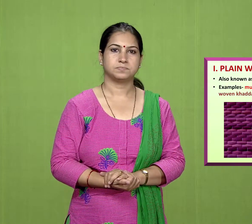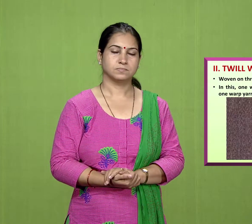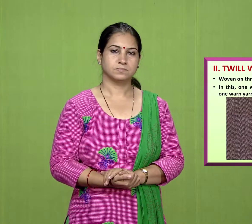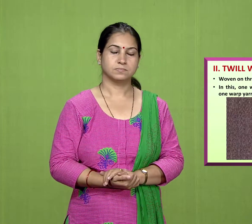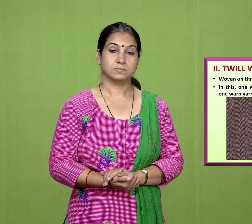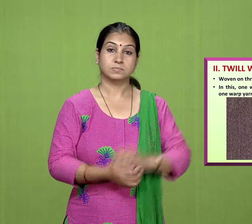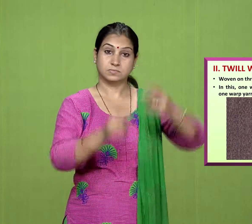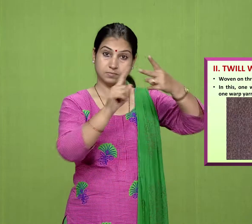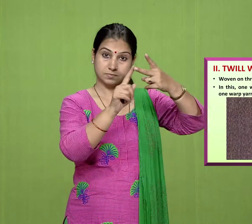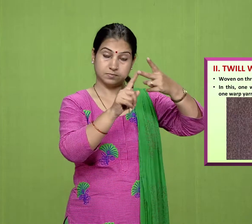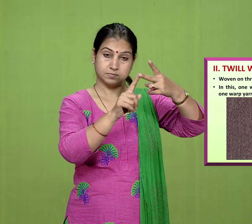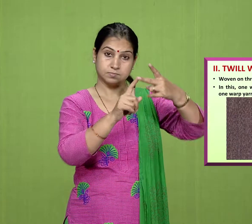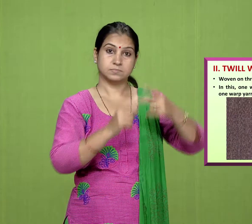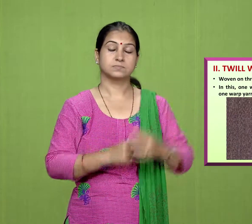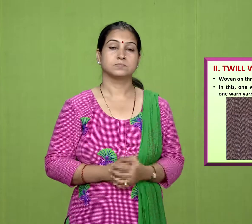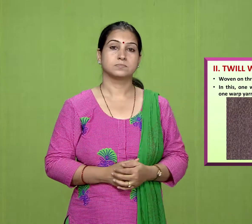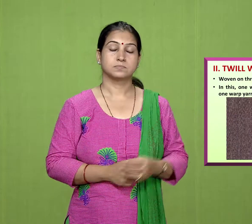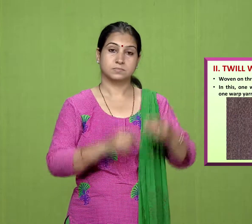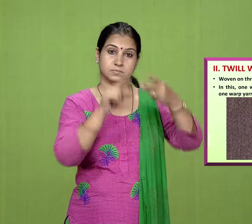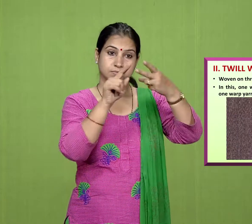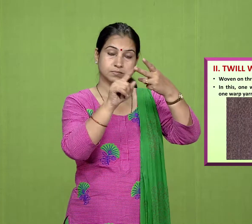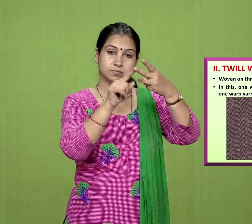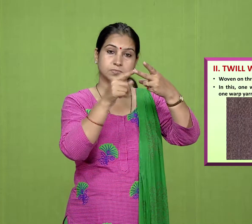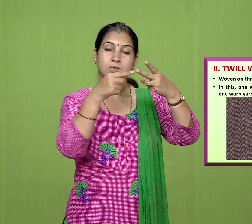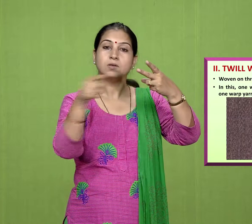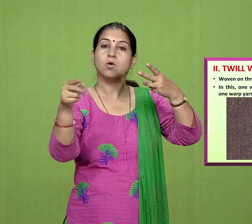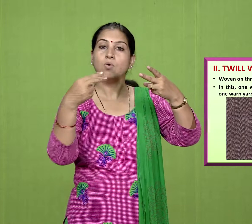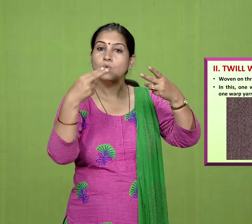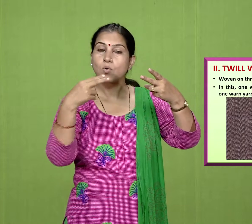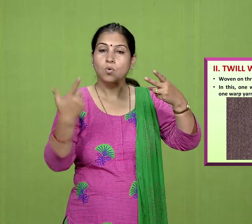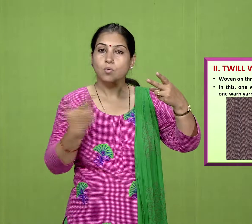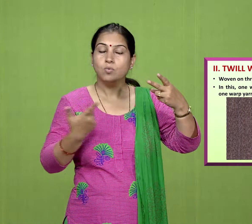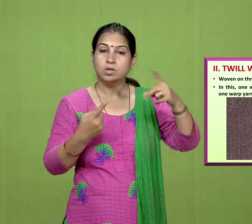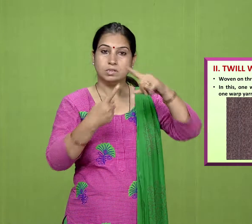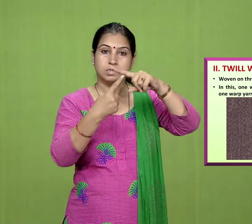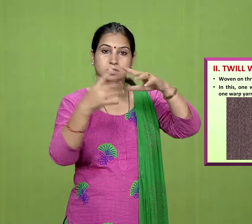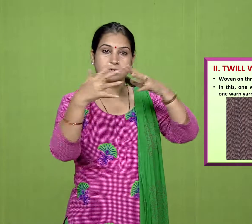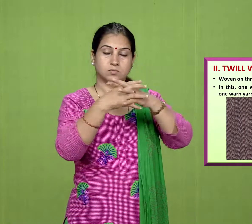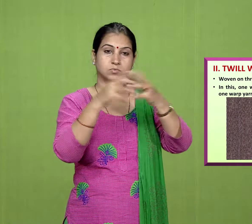The second weave we will talk about is twill weave,